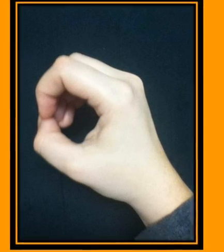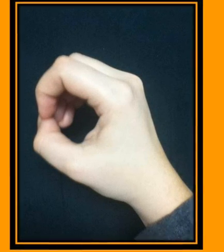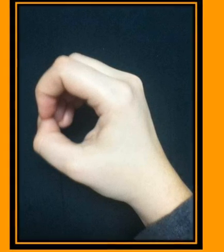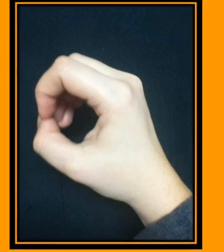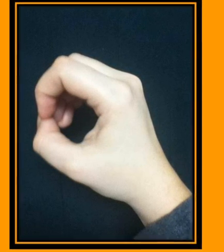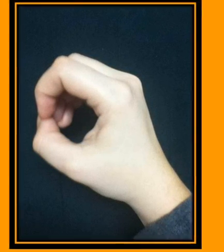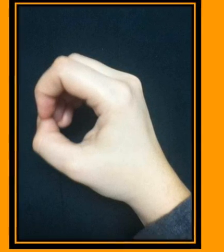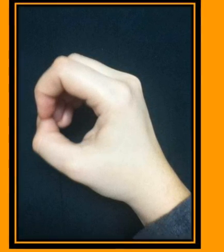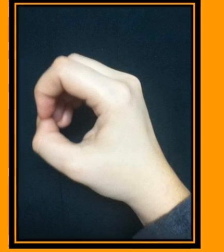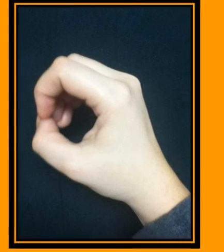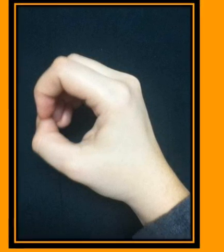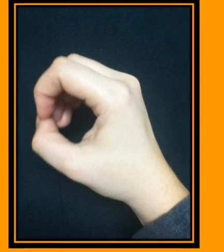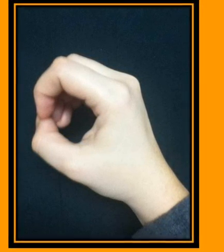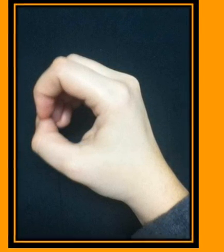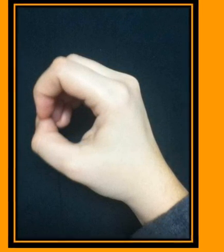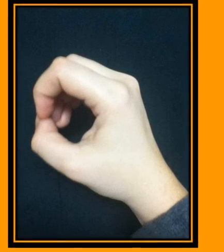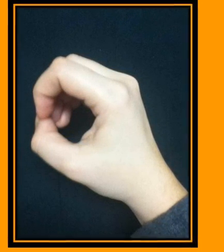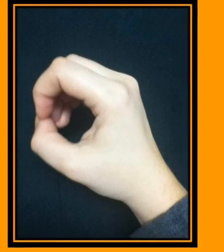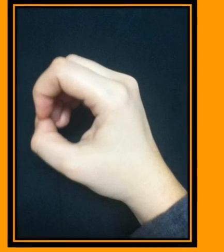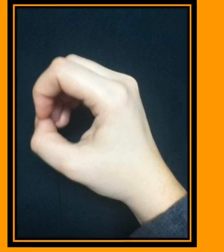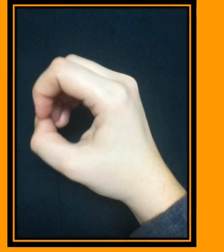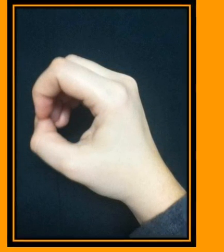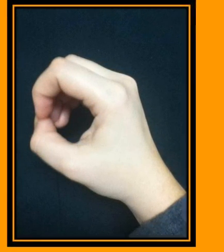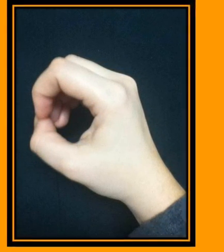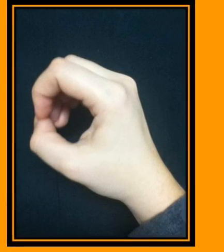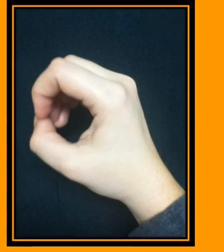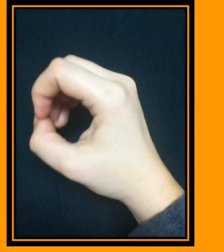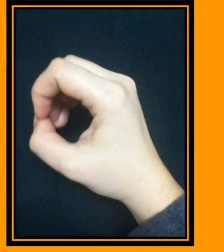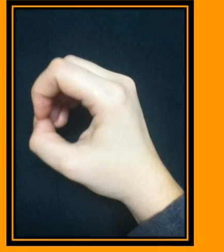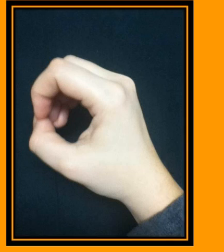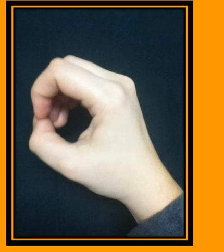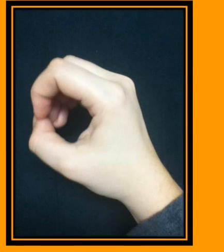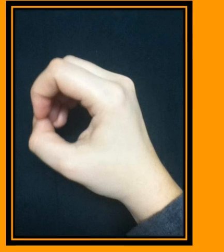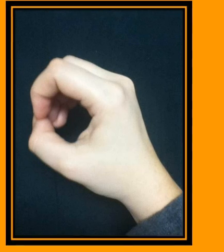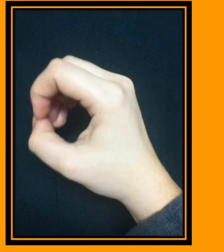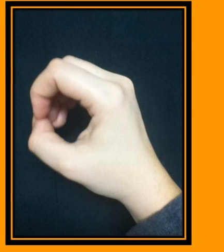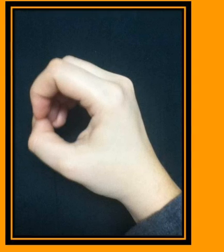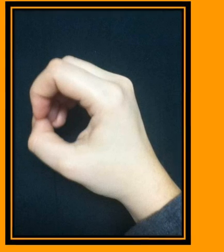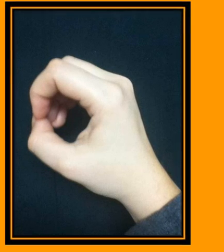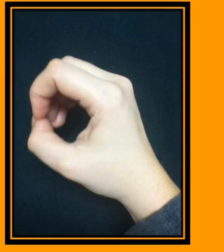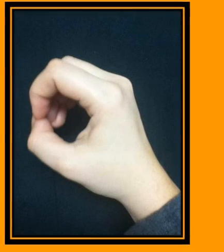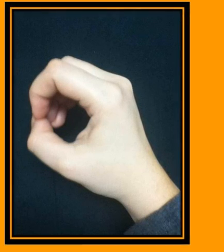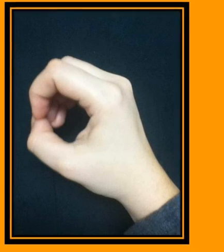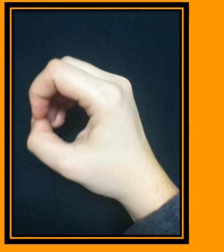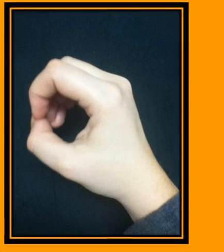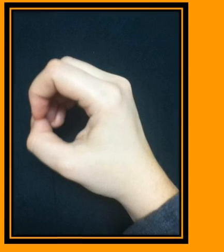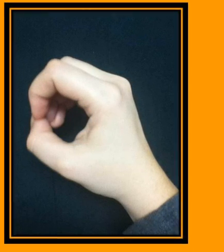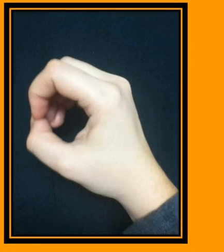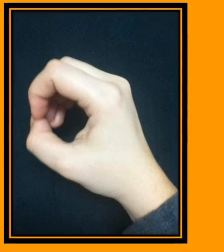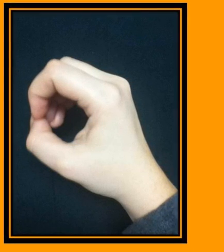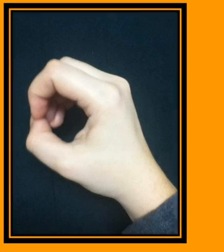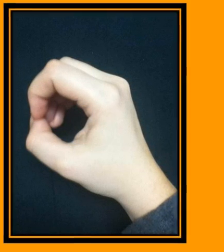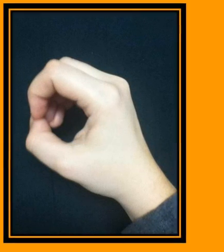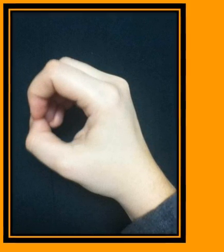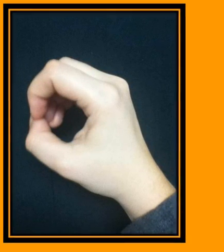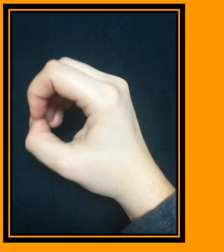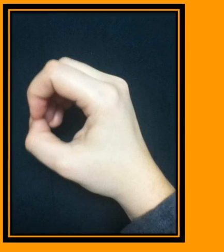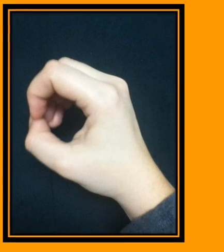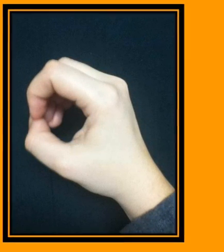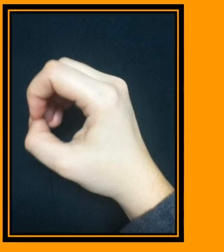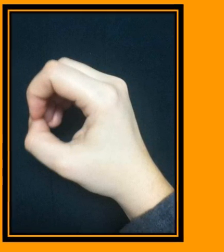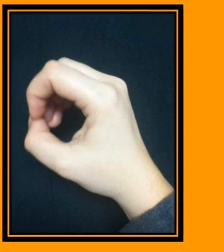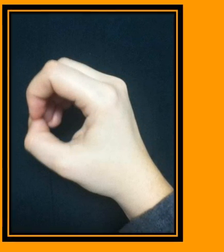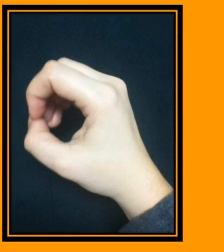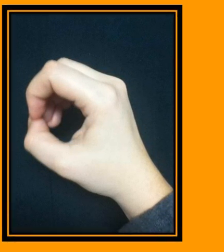close together. Then you will bring those four fingers down, forming an arch where all four tips of those